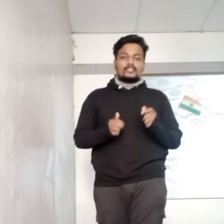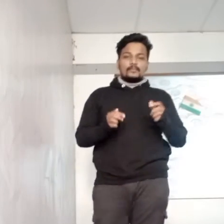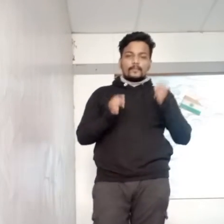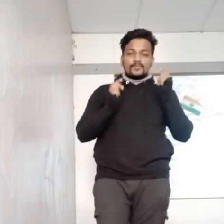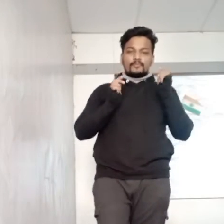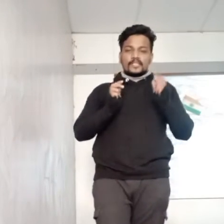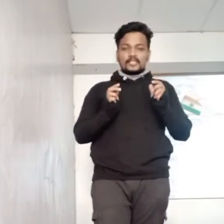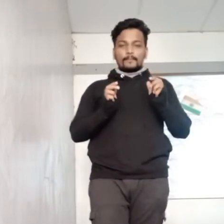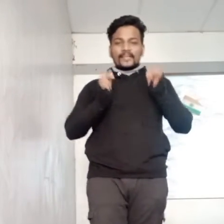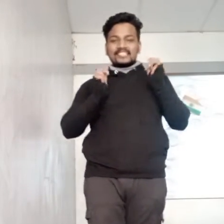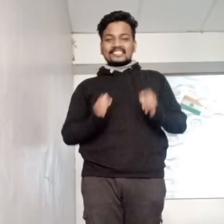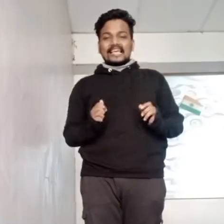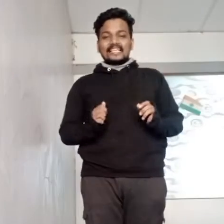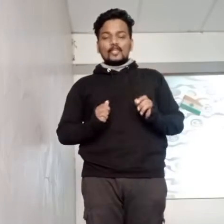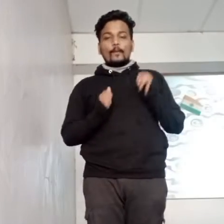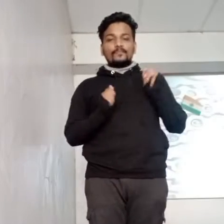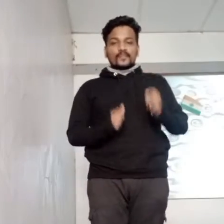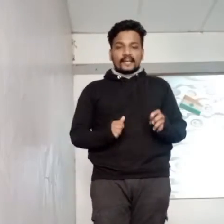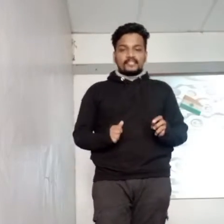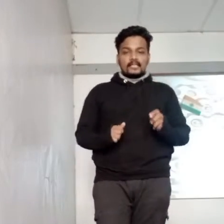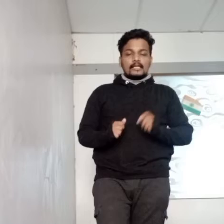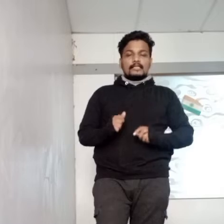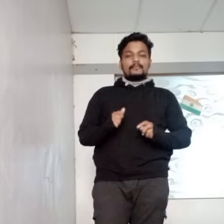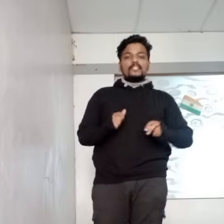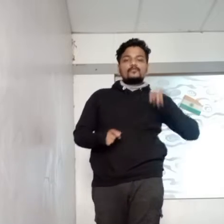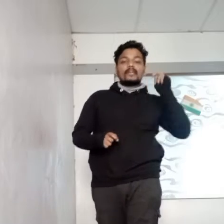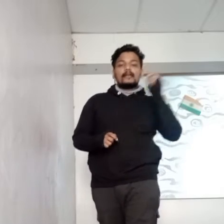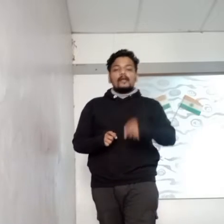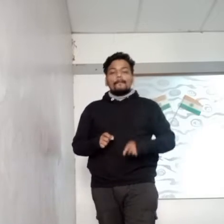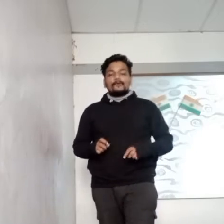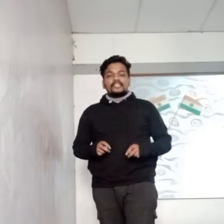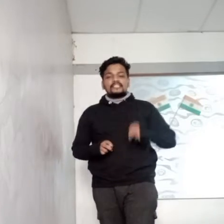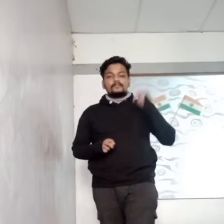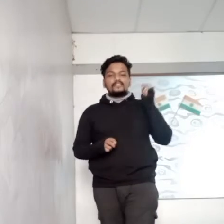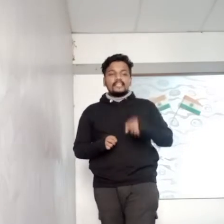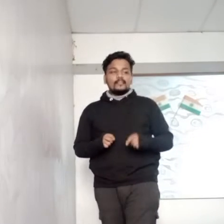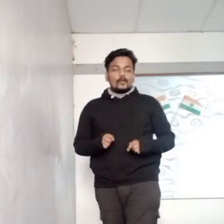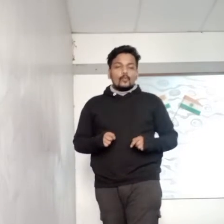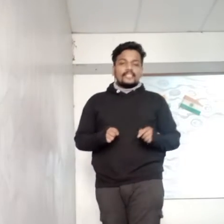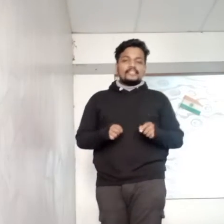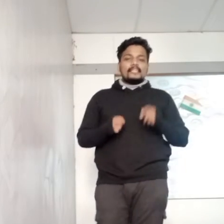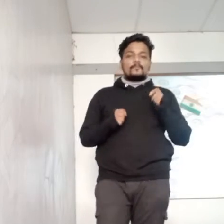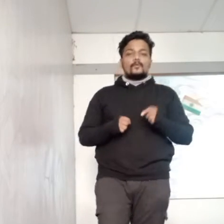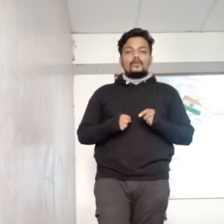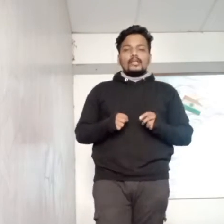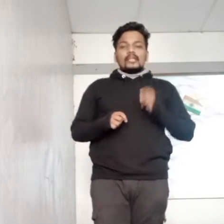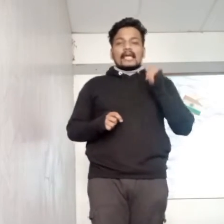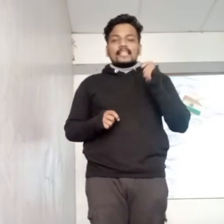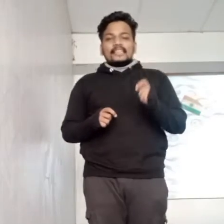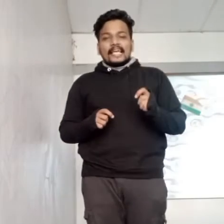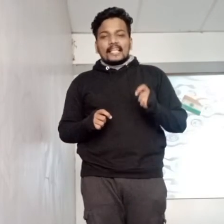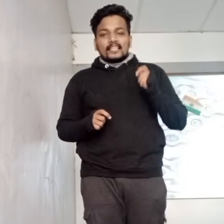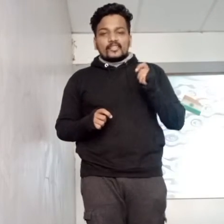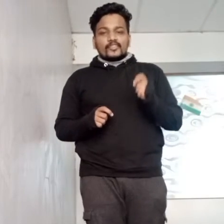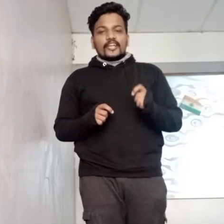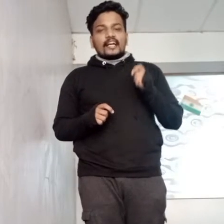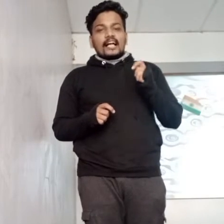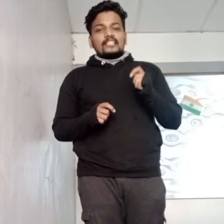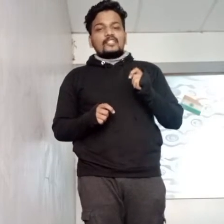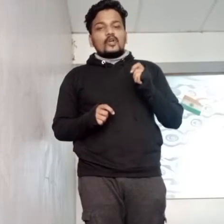some specific size of threads. That means we are putting some thread within that pool, and that thread also